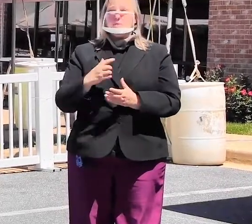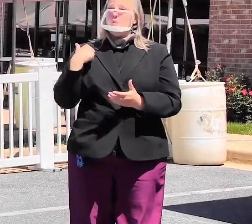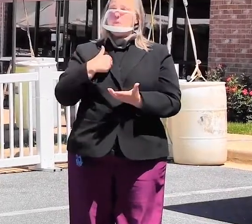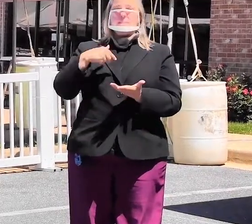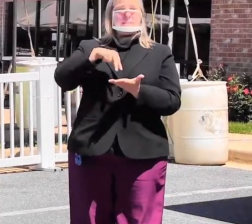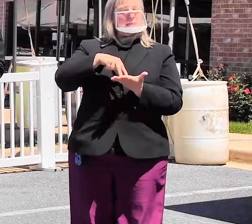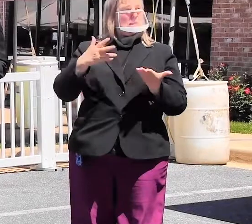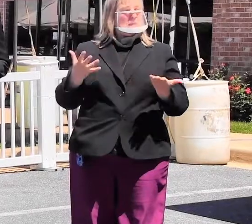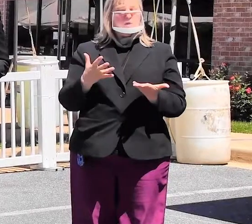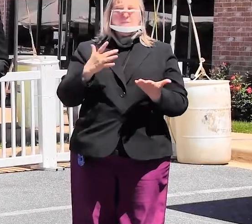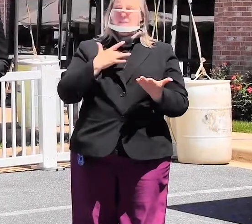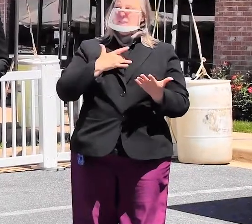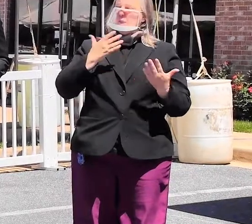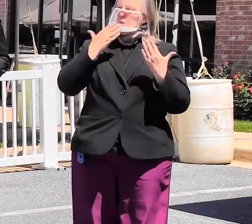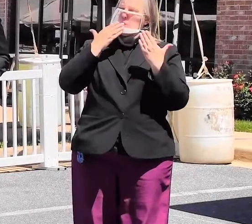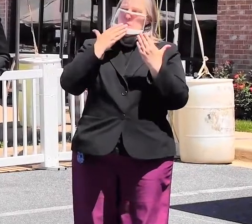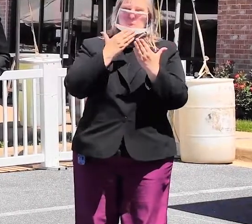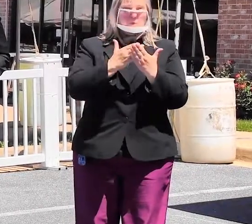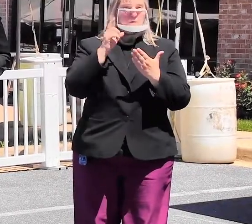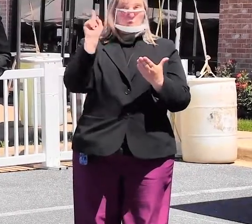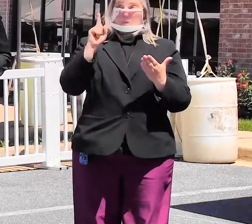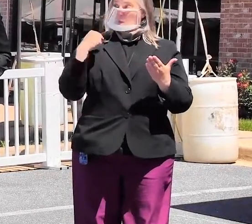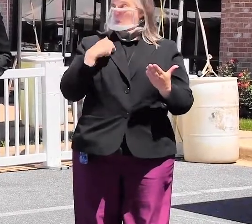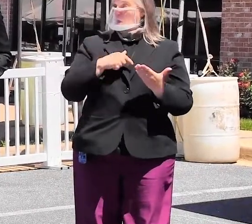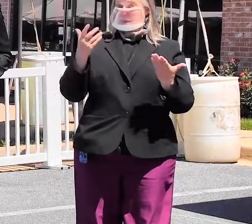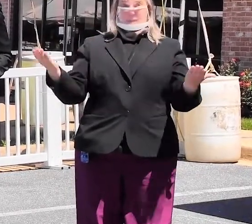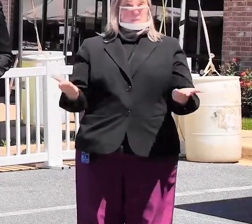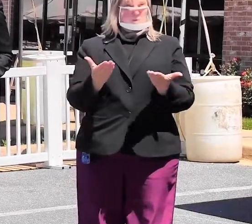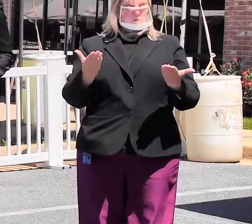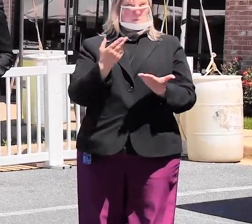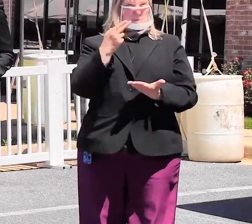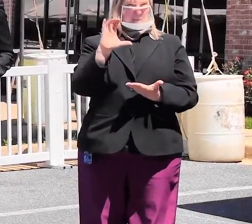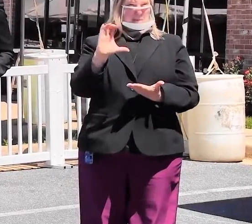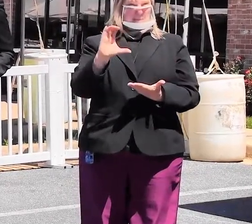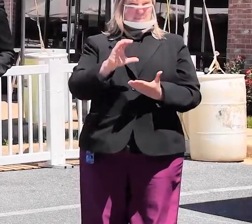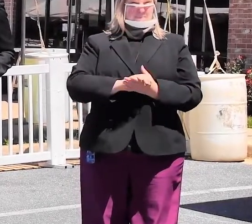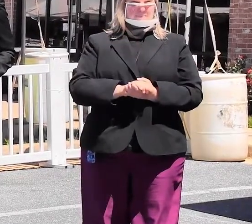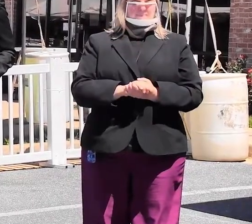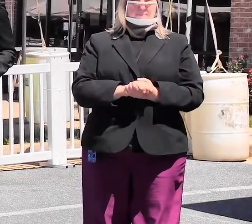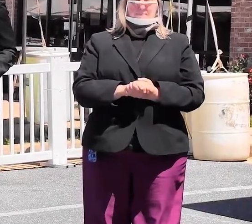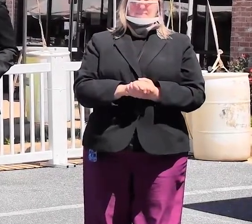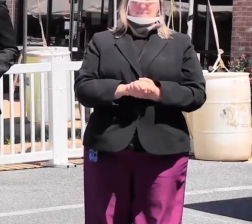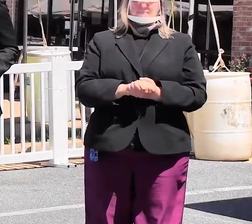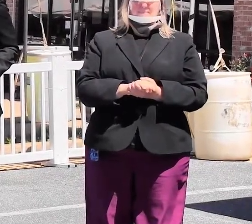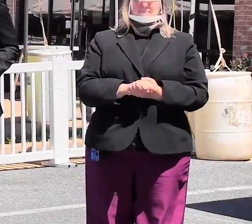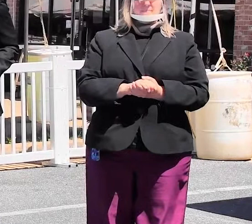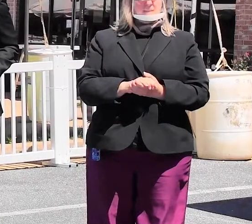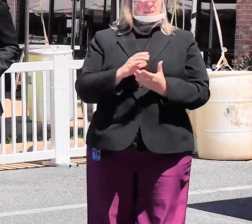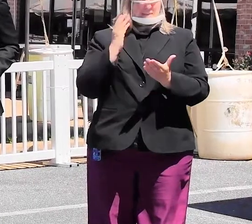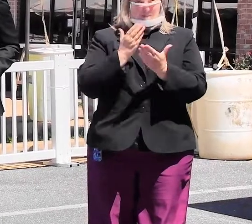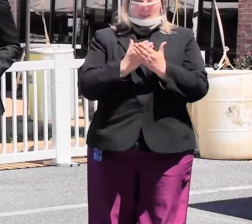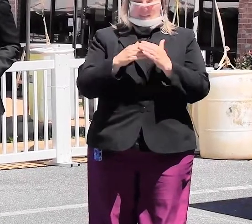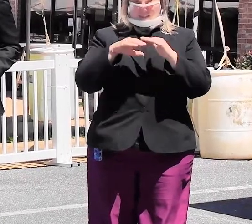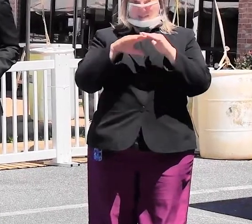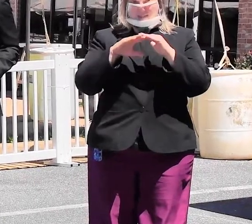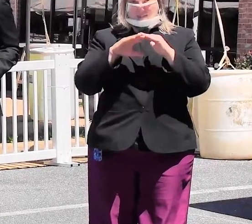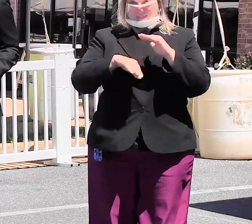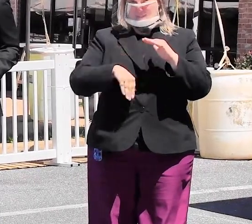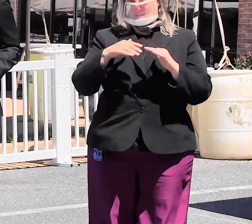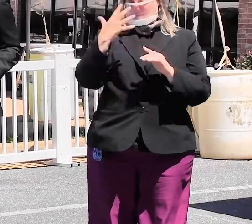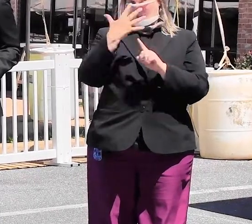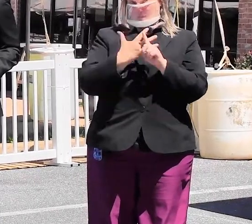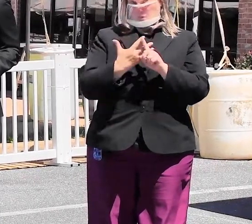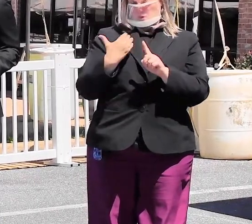here grateful for where we are here in Howard County. In fact, fewer than 5 months